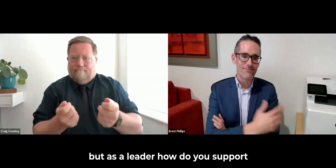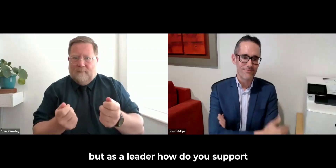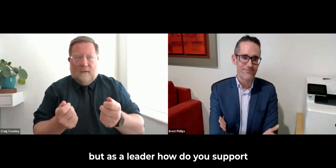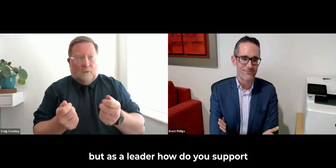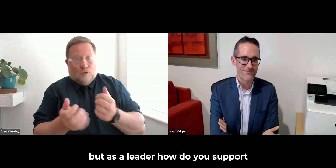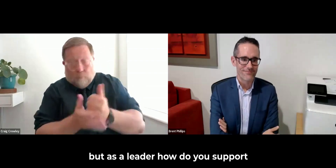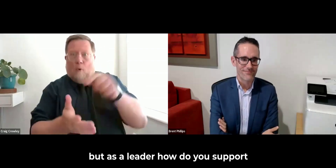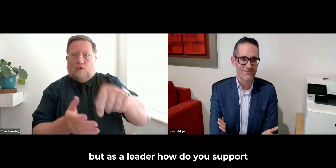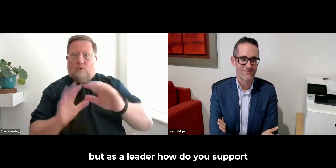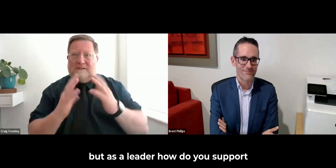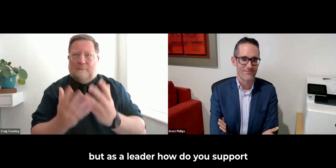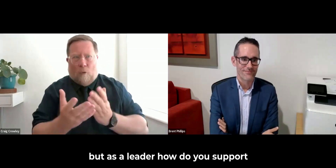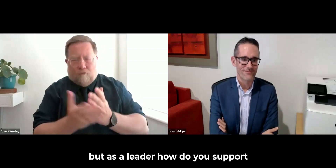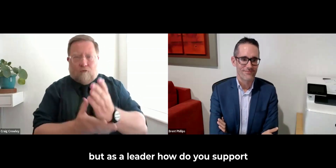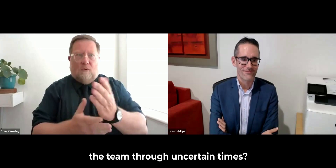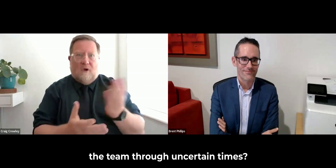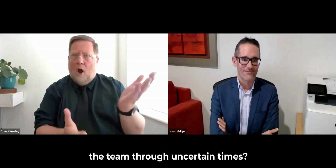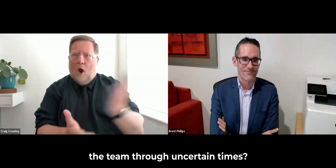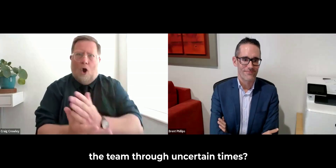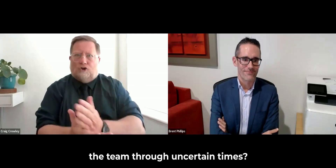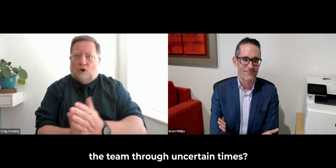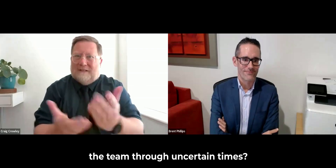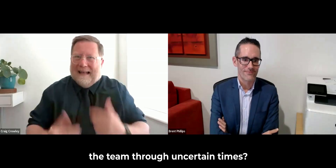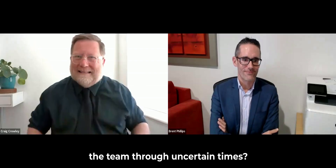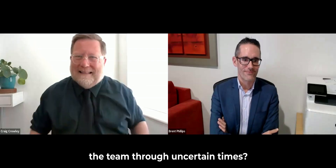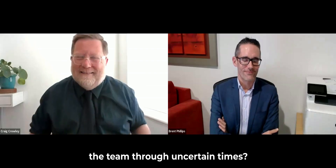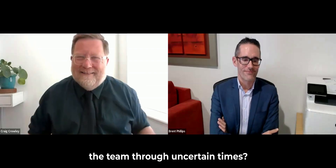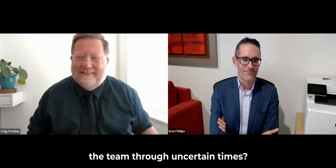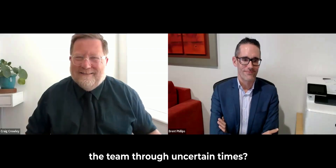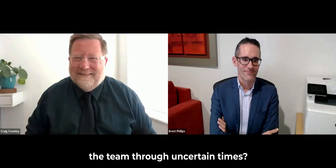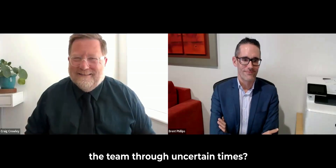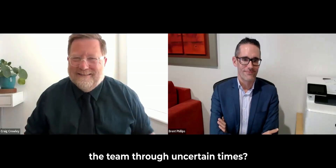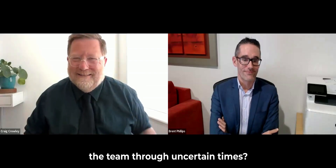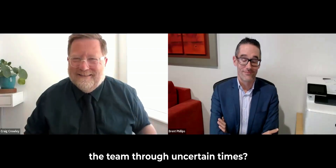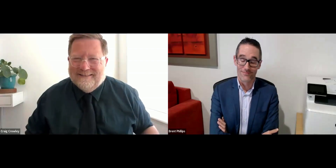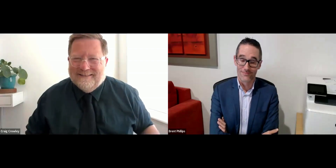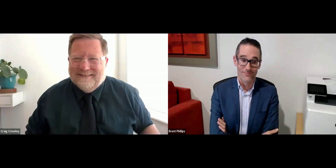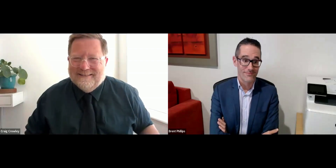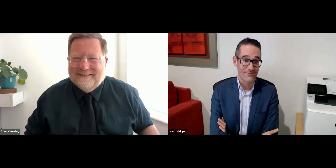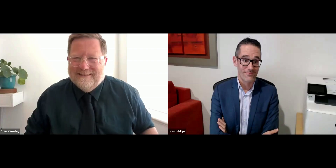how do you support the team through uncertain times?